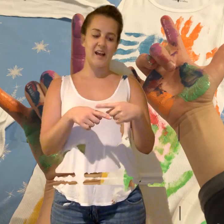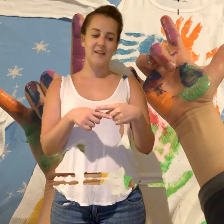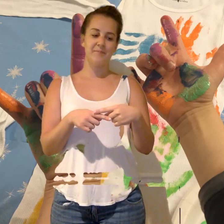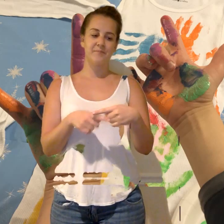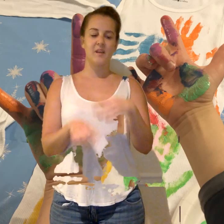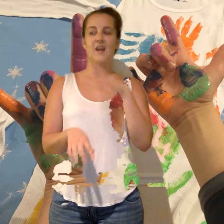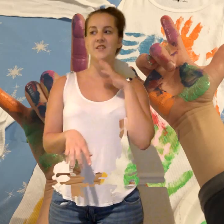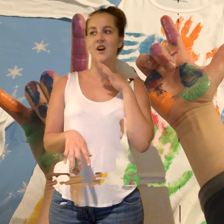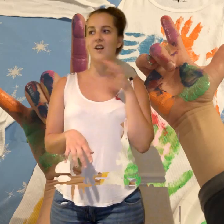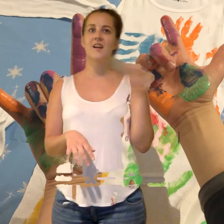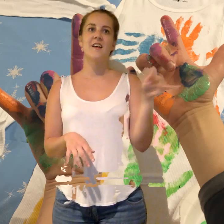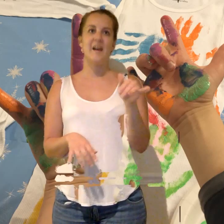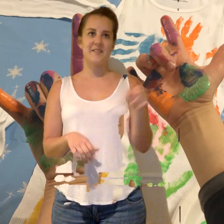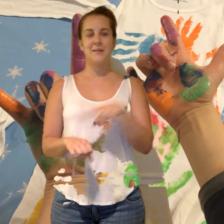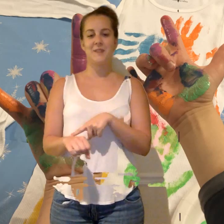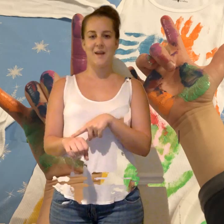sign and talk at the same time,